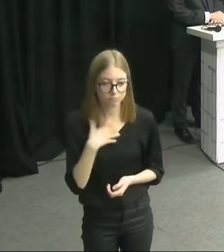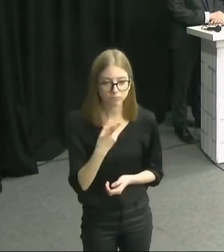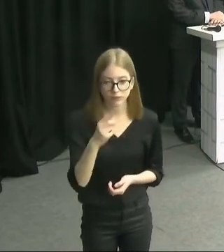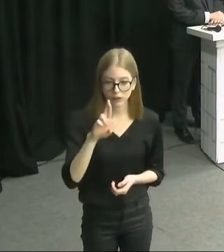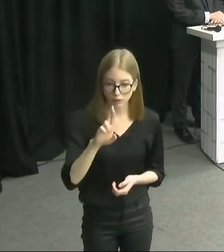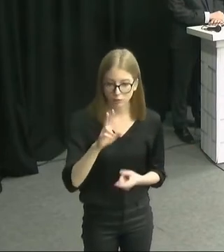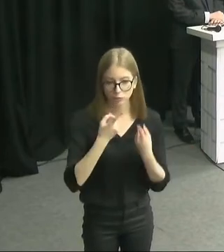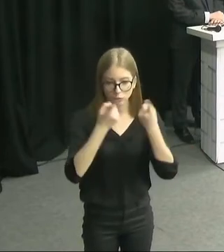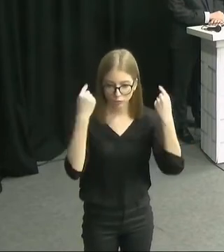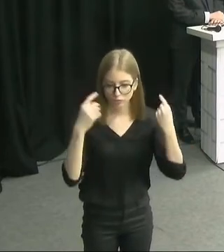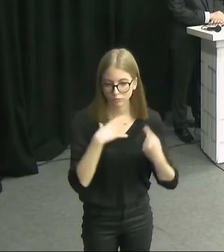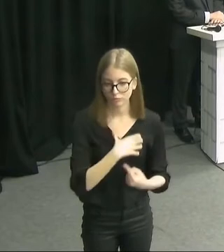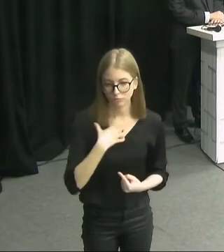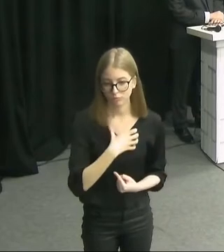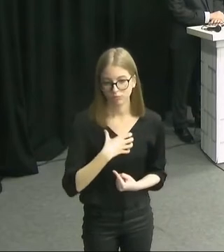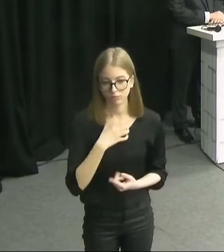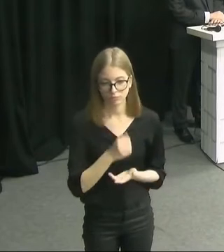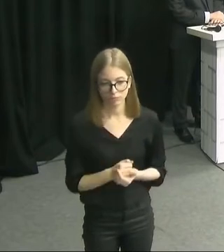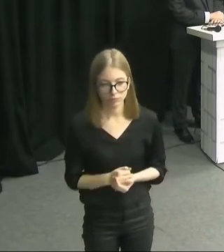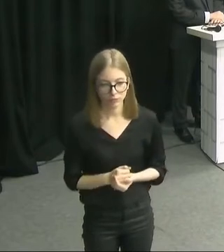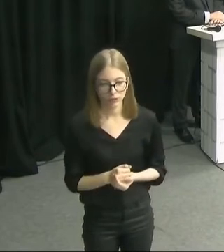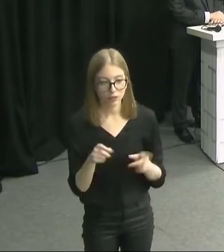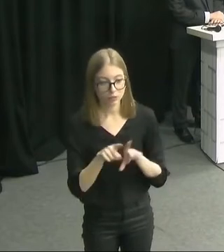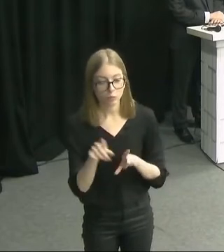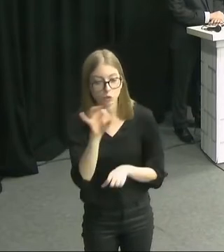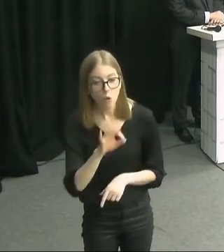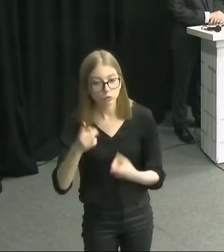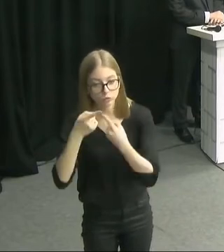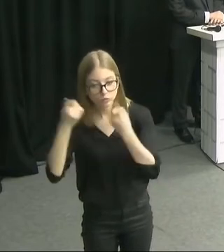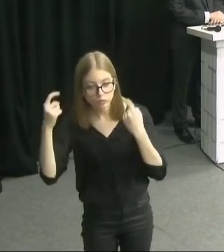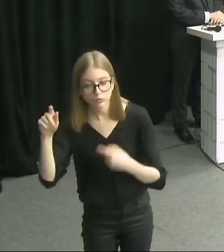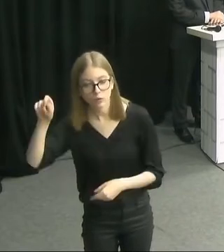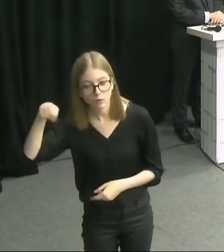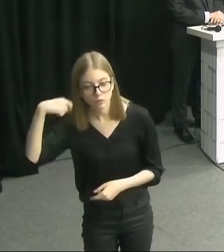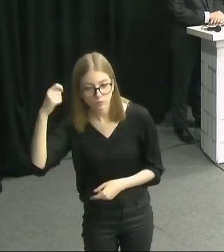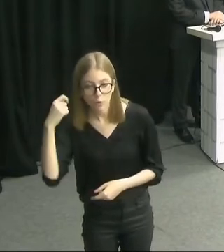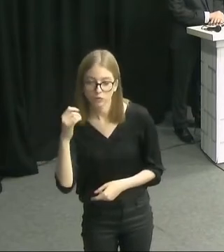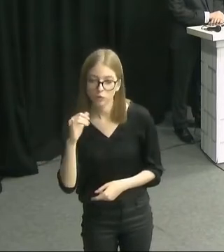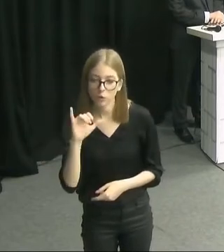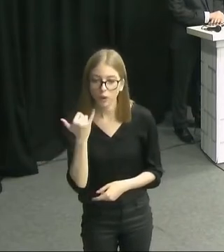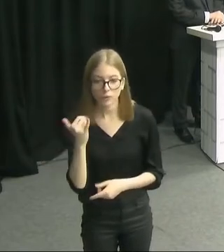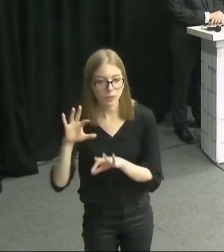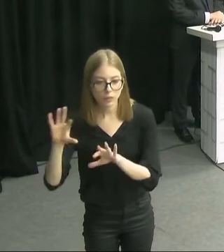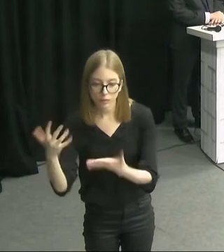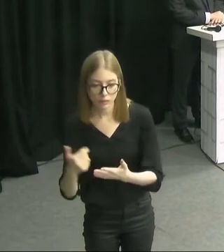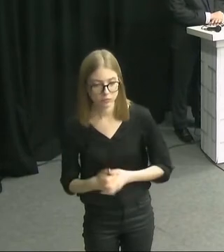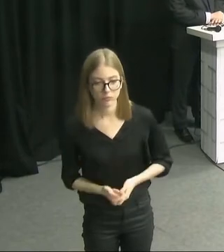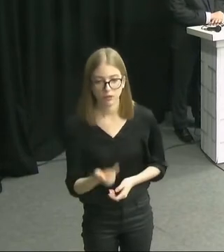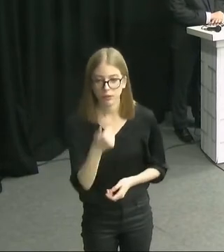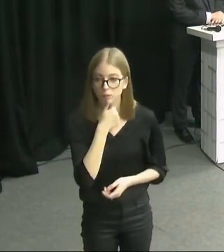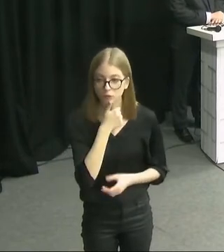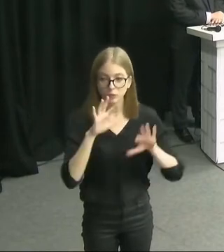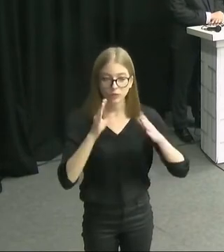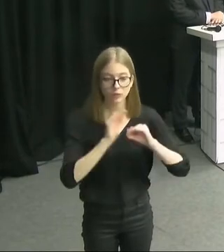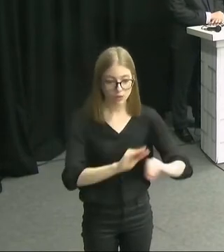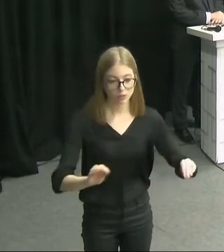become an access to draw other PhD students. Now, about quality of the studies. Well, I think that